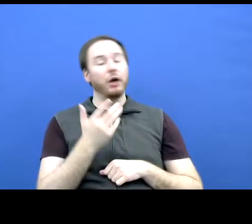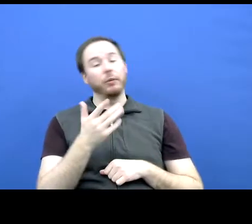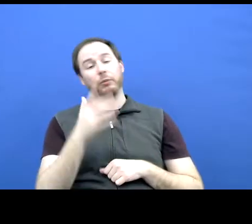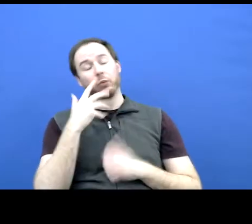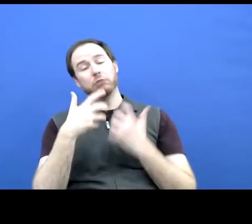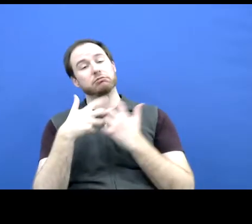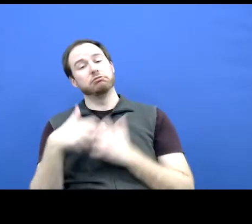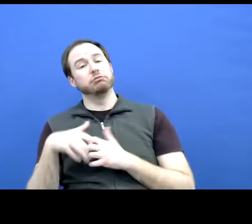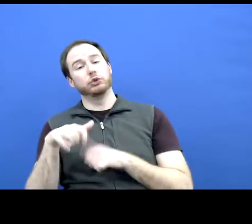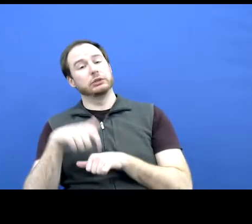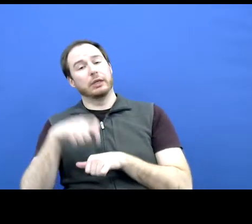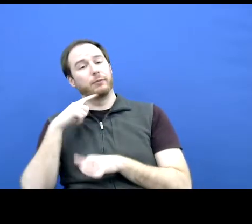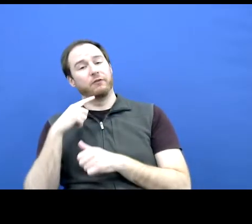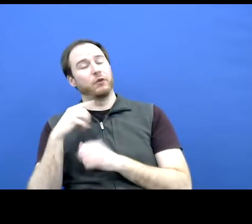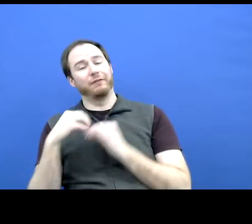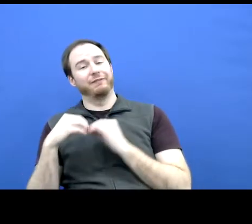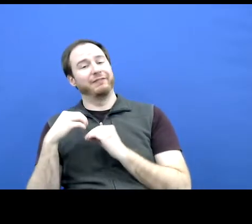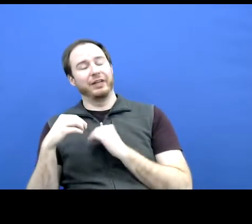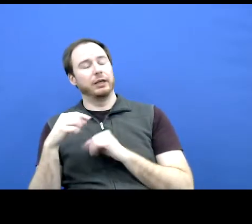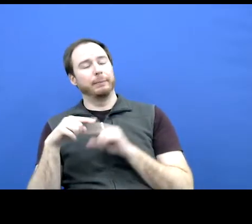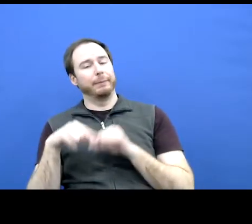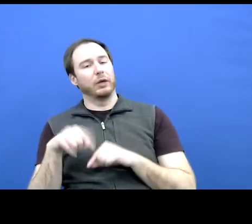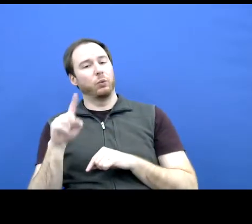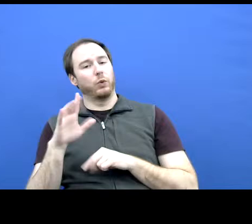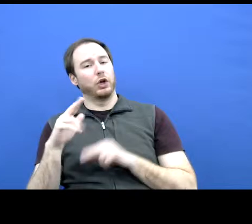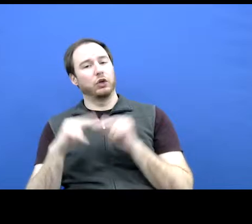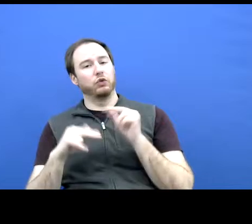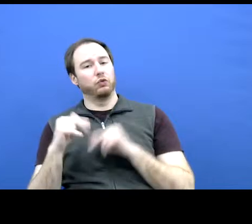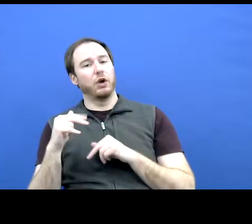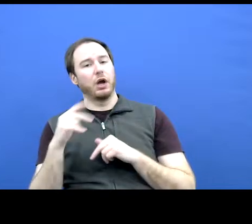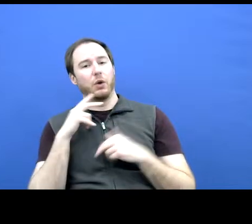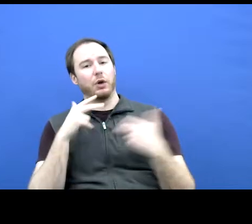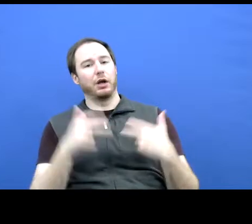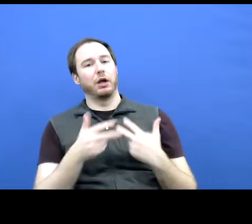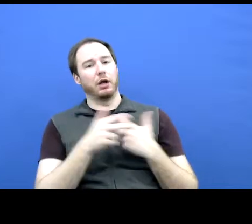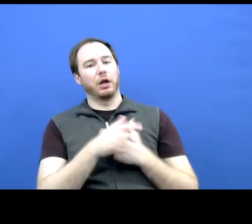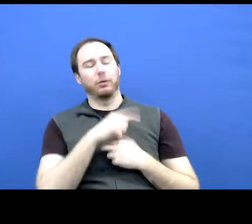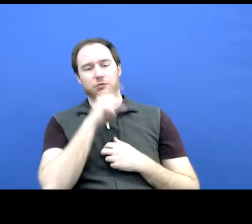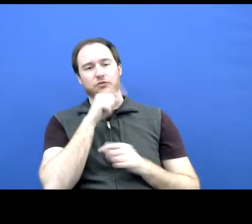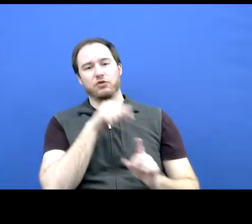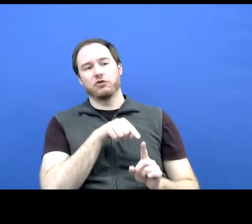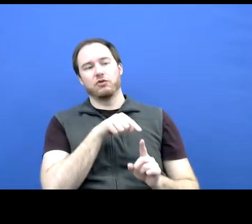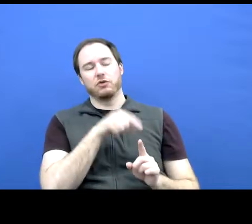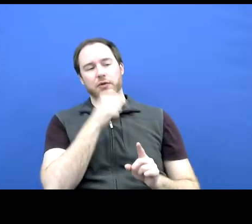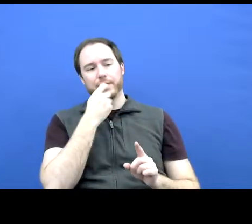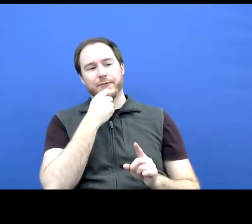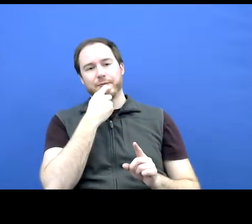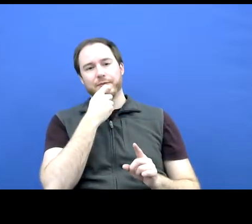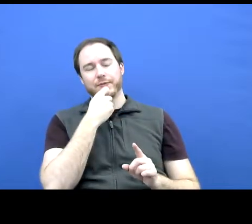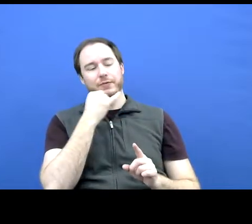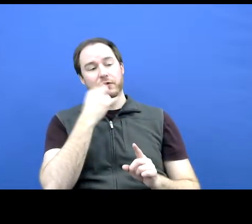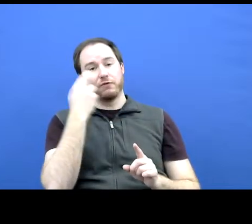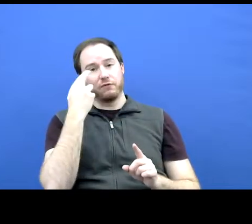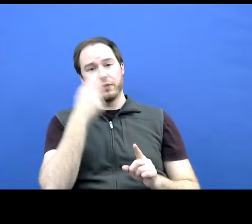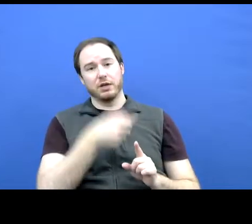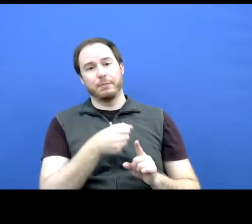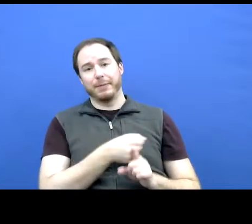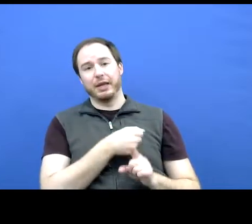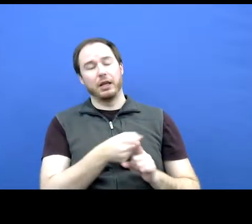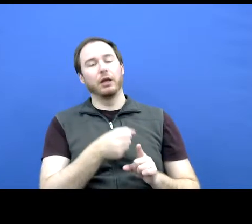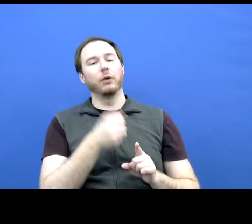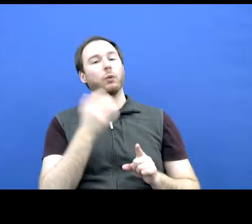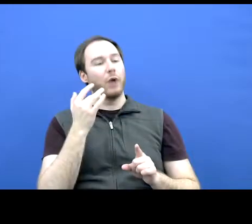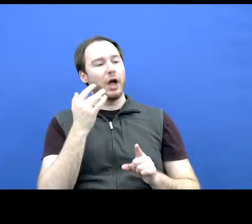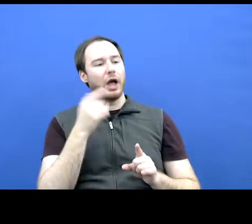when you fix some of the other roads, depending on where the construction vehicles are coming. I'm sure part of the reason that is a little bit more broken up